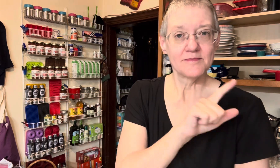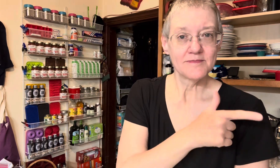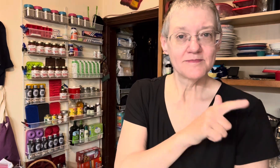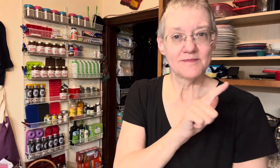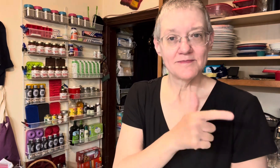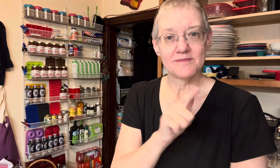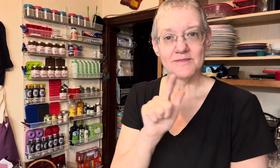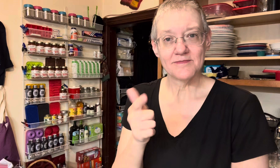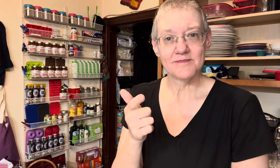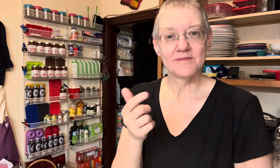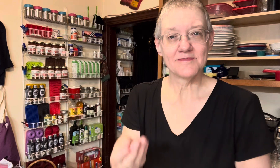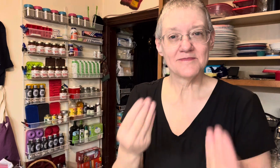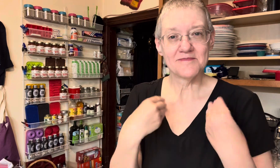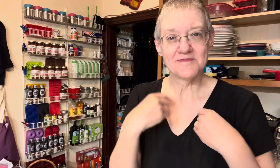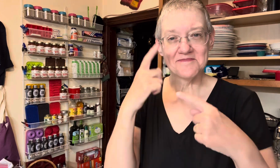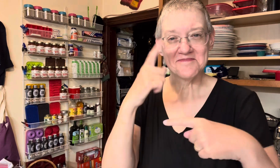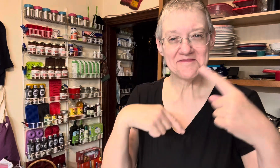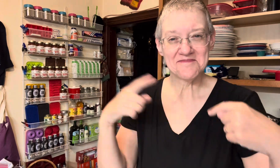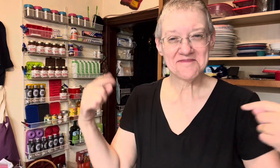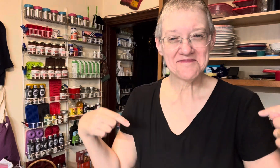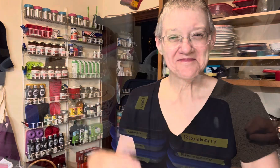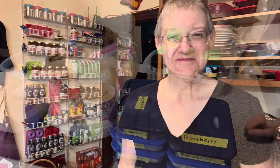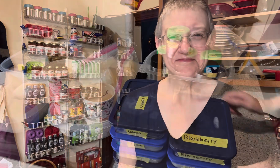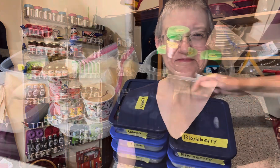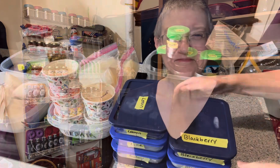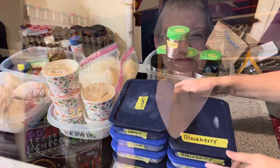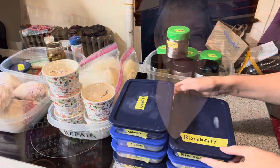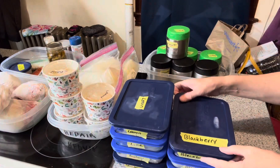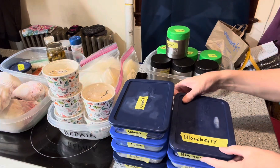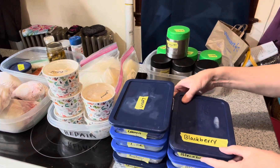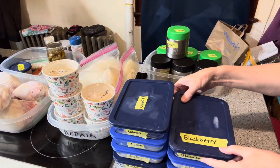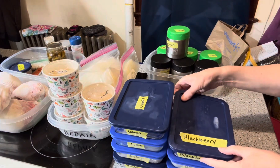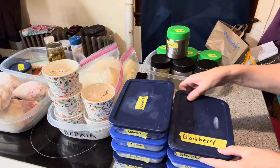tablespoon cubes, and then I alternate every day, and that gives me variety.